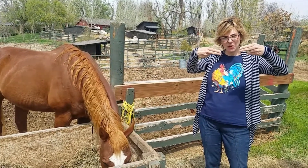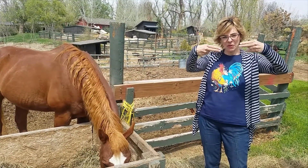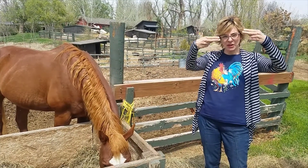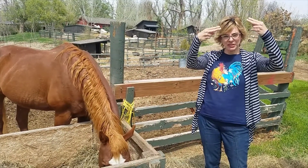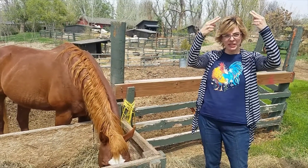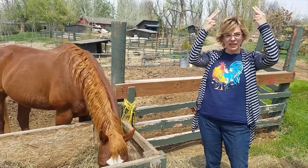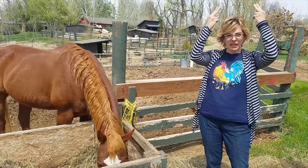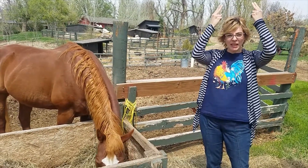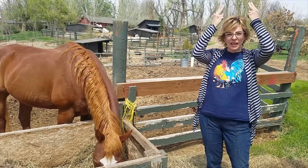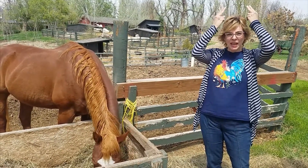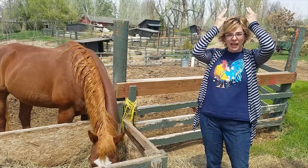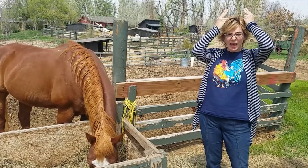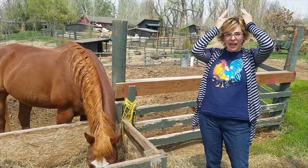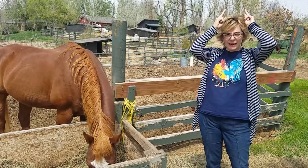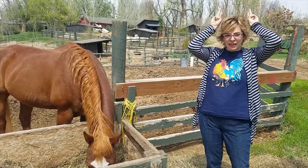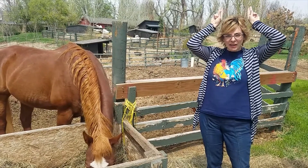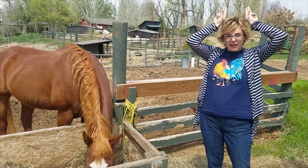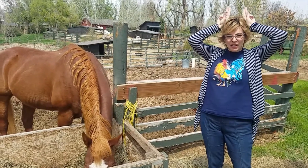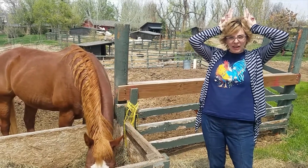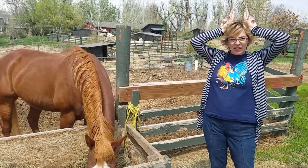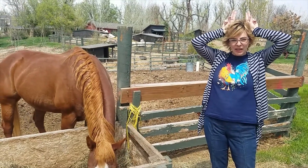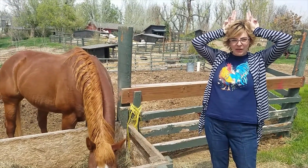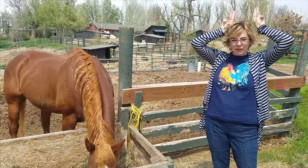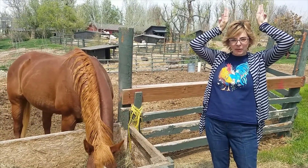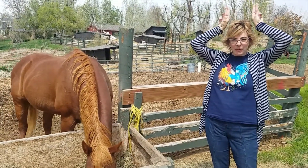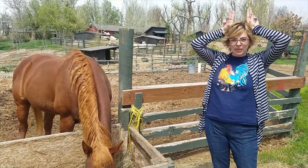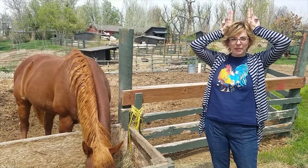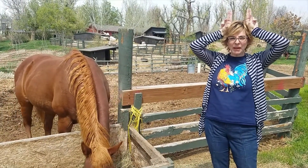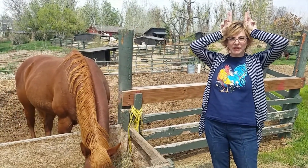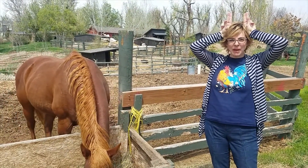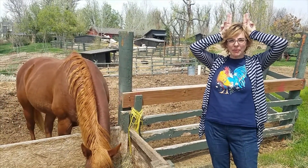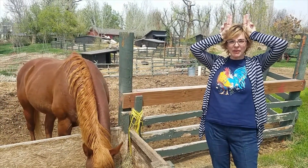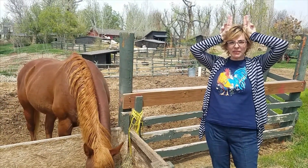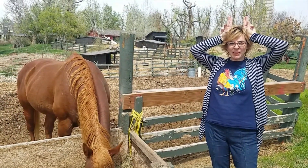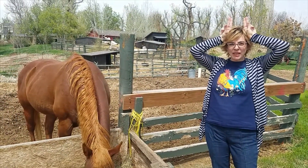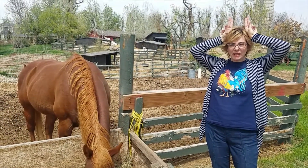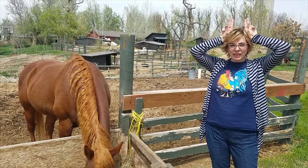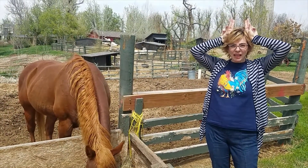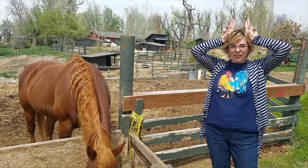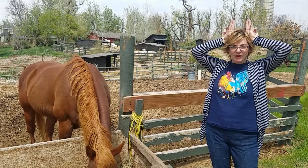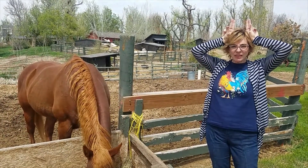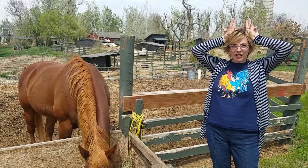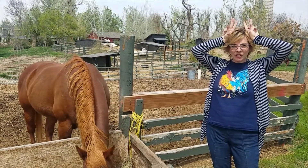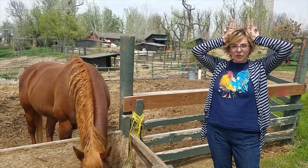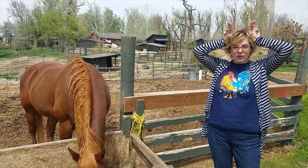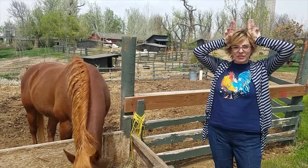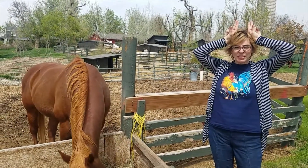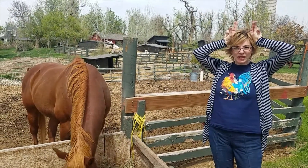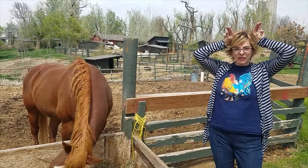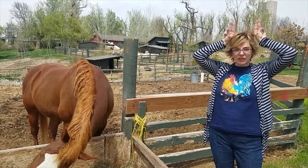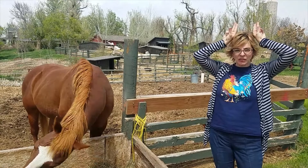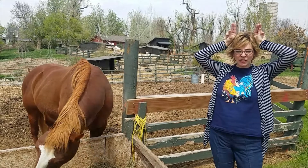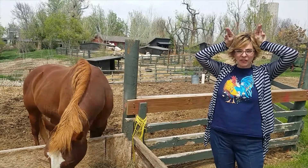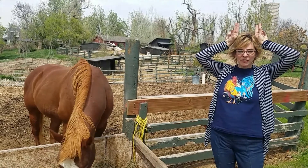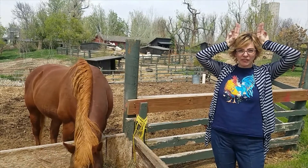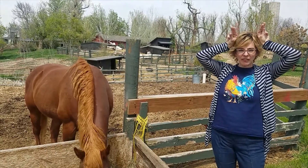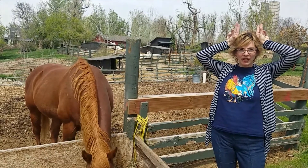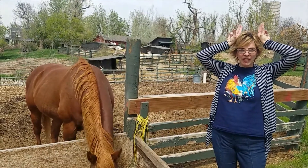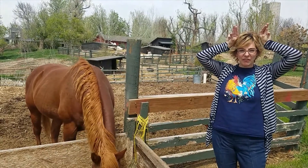horse, and you put them at our temples, and these are like the horse's ears flicking